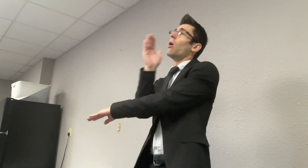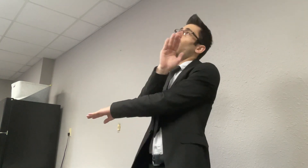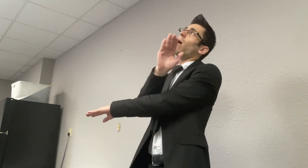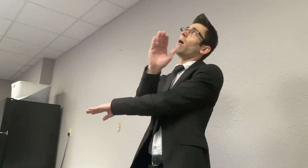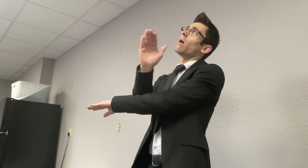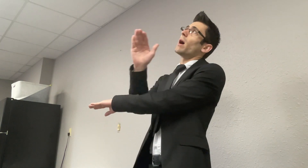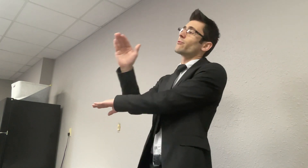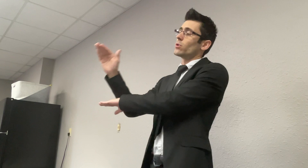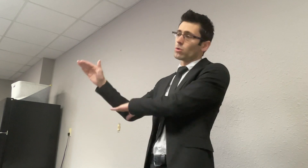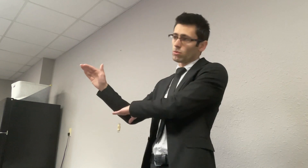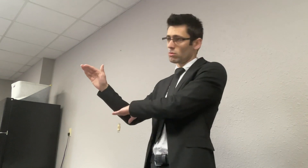all afternoon,